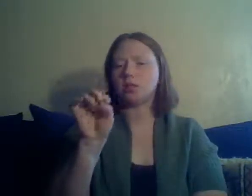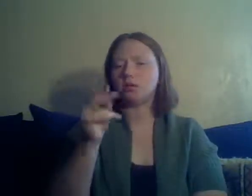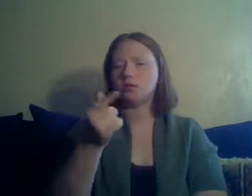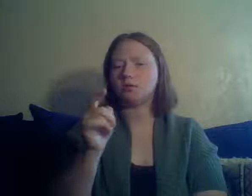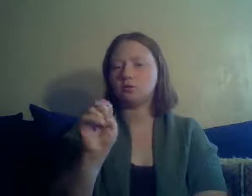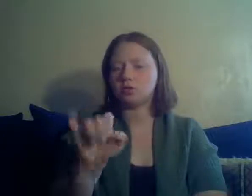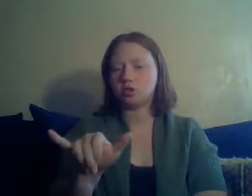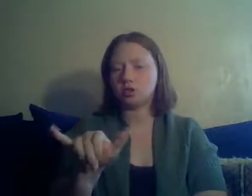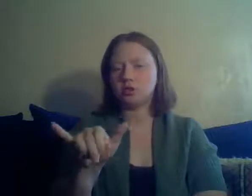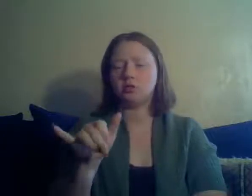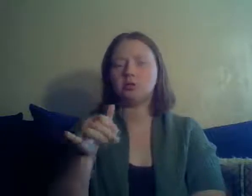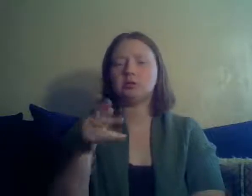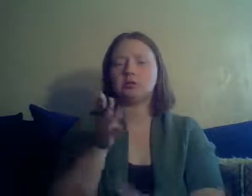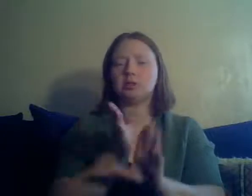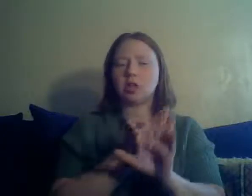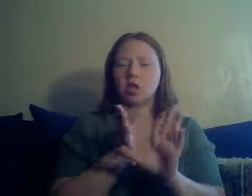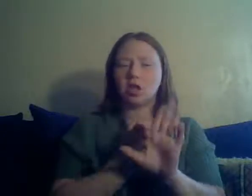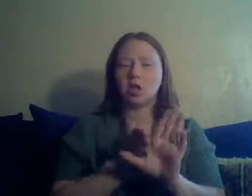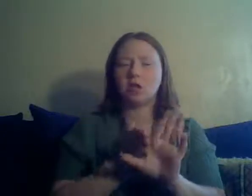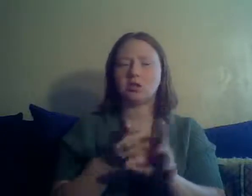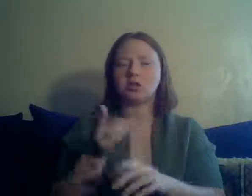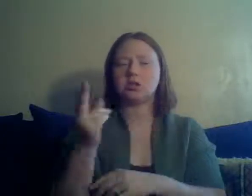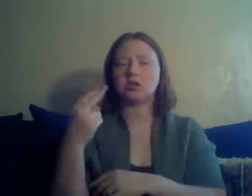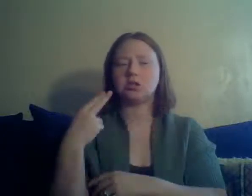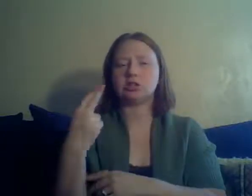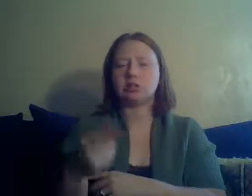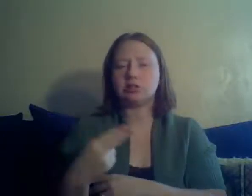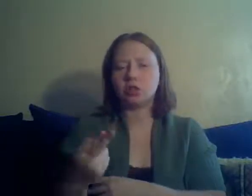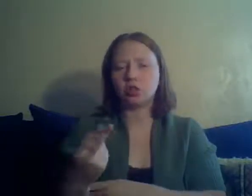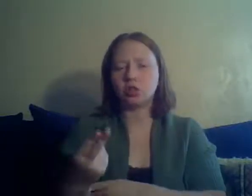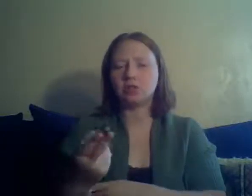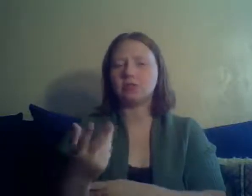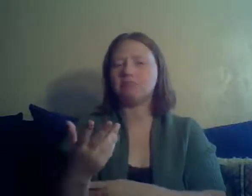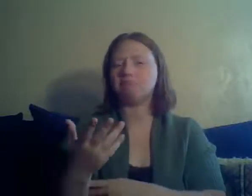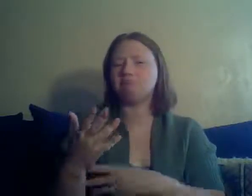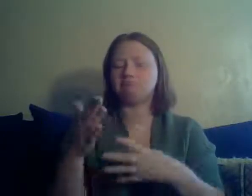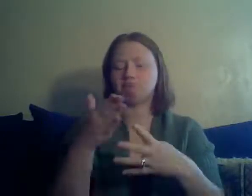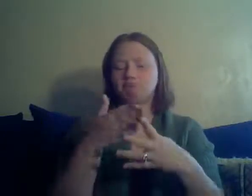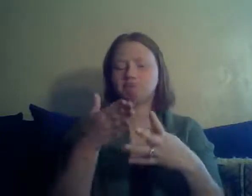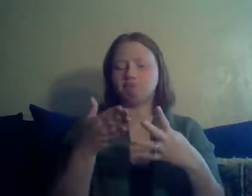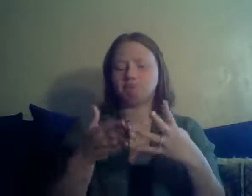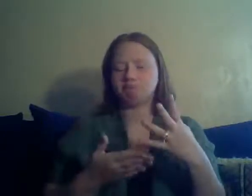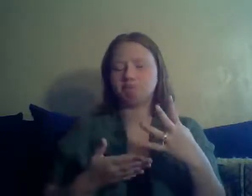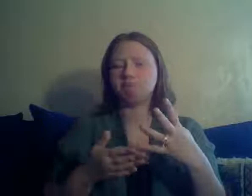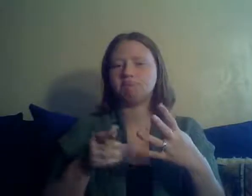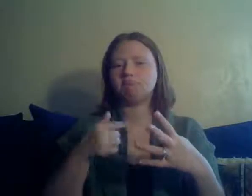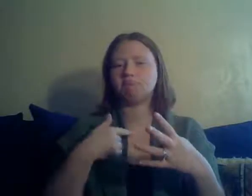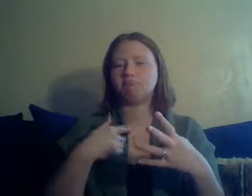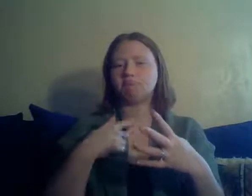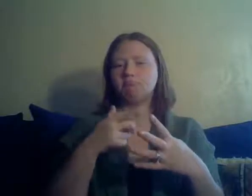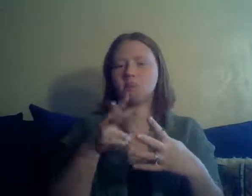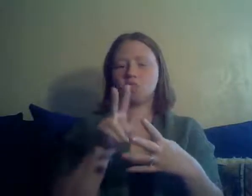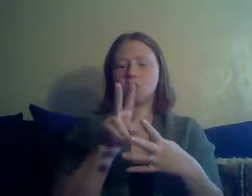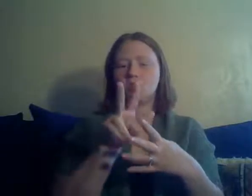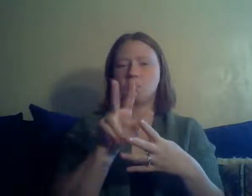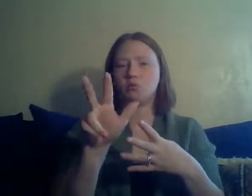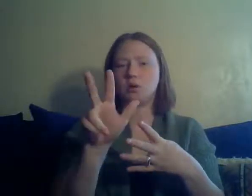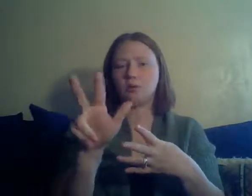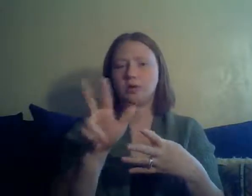course syllabus into those sections with equal amount of time devoted to each one, say 3 weeks for each section. And then I have a